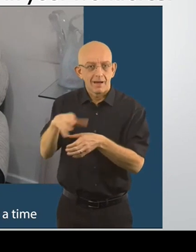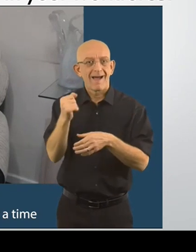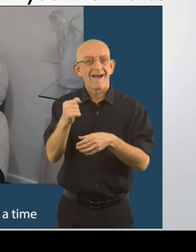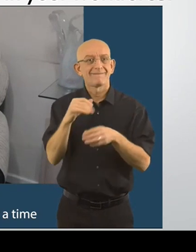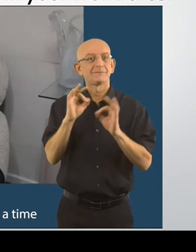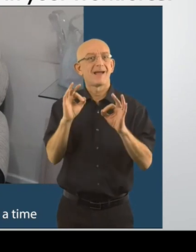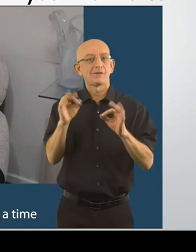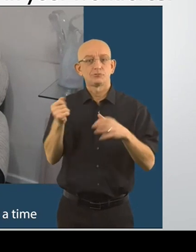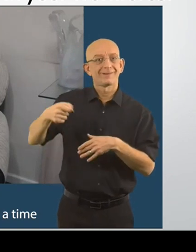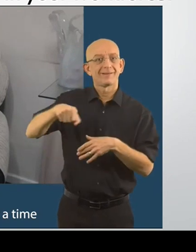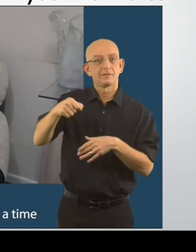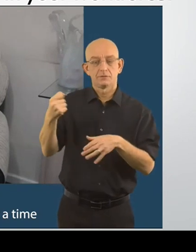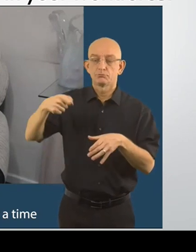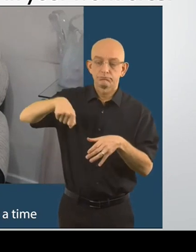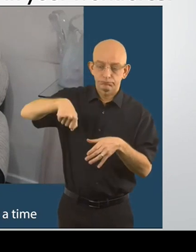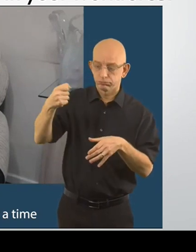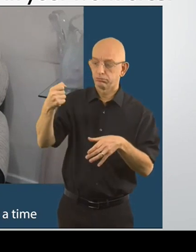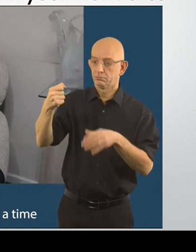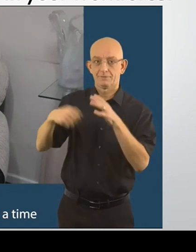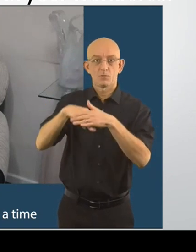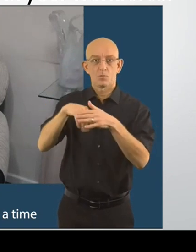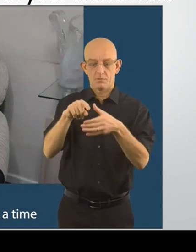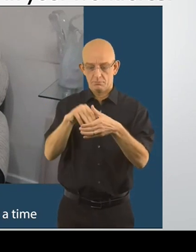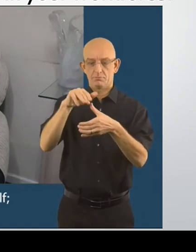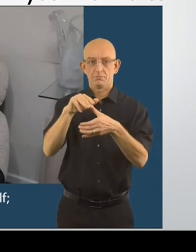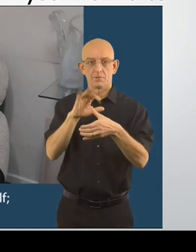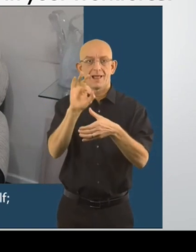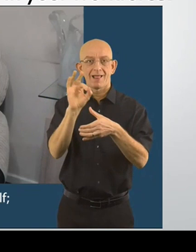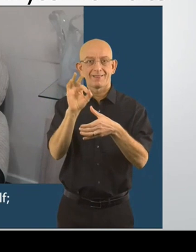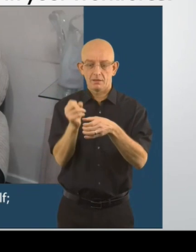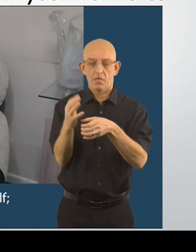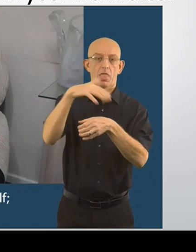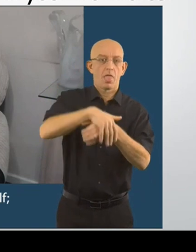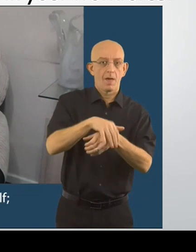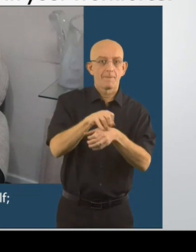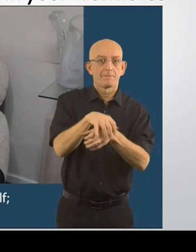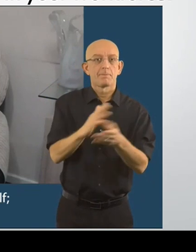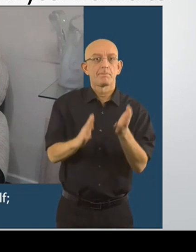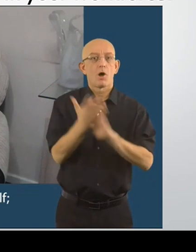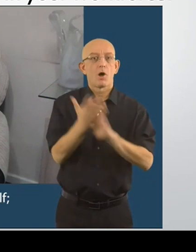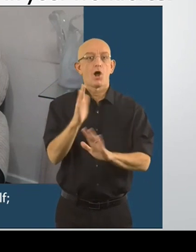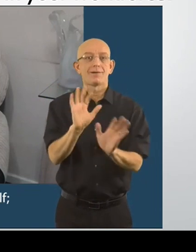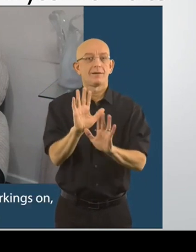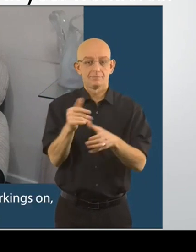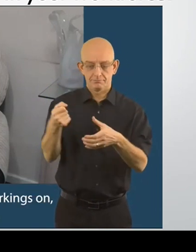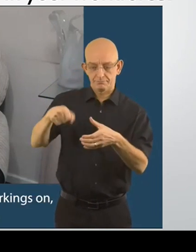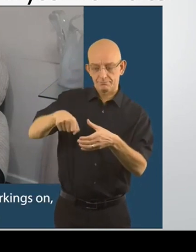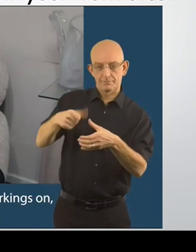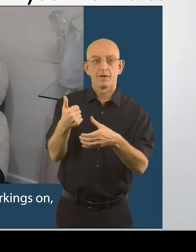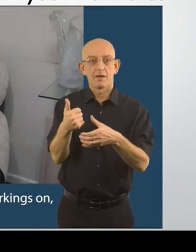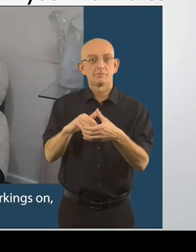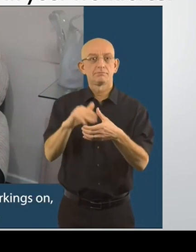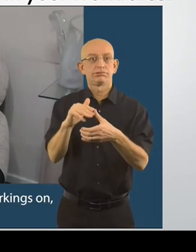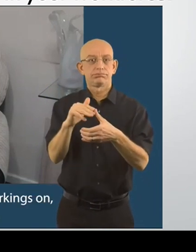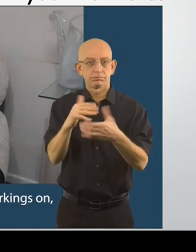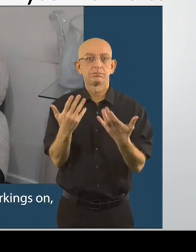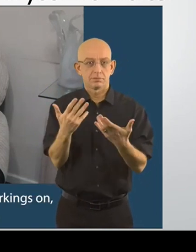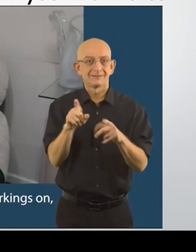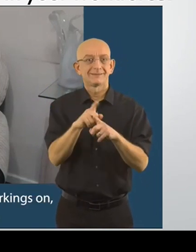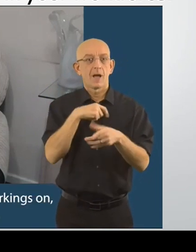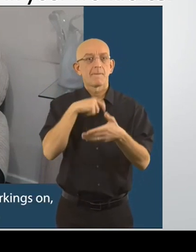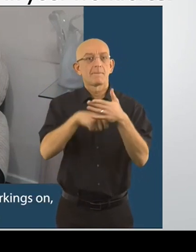special kettle that only pours one lot of water out at a time into a bottle so I don't burn myself. I buy